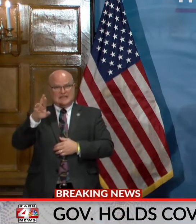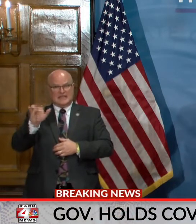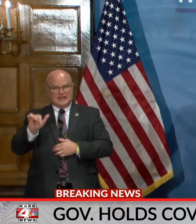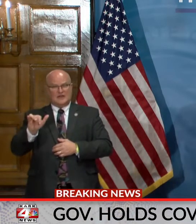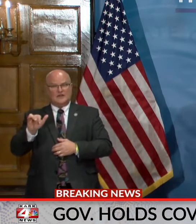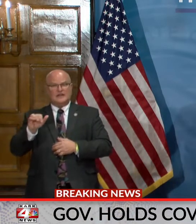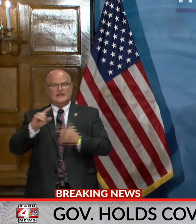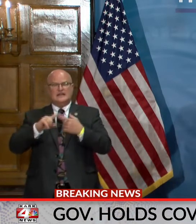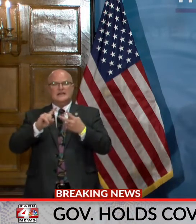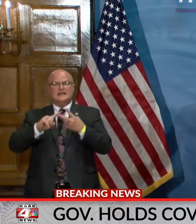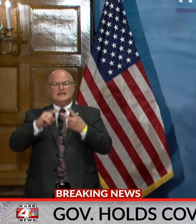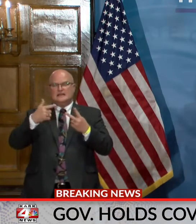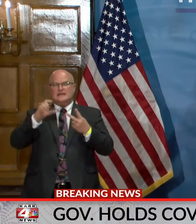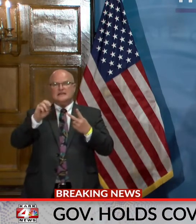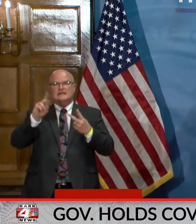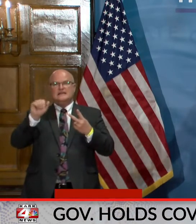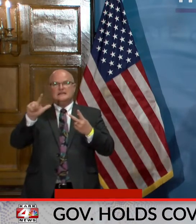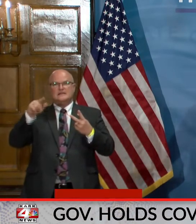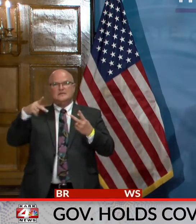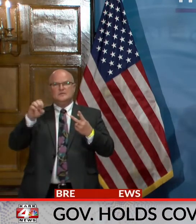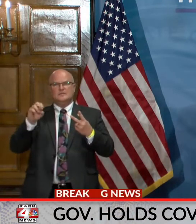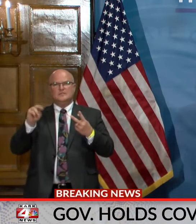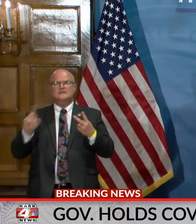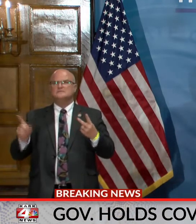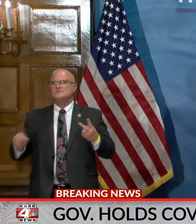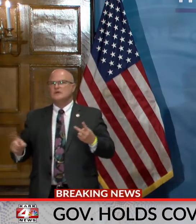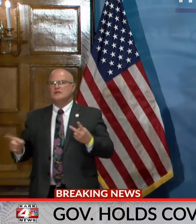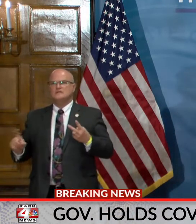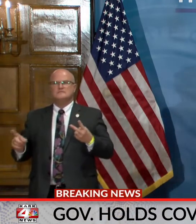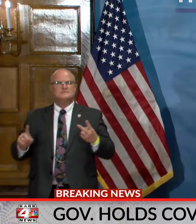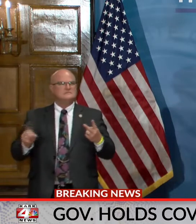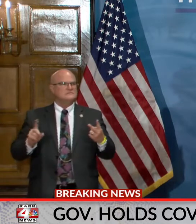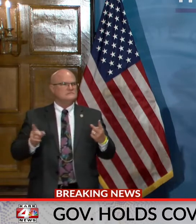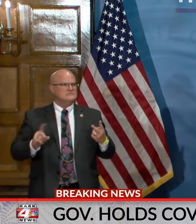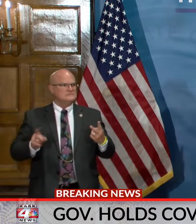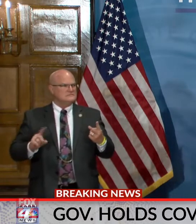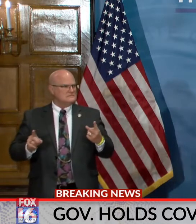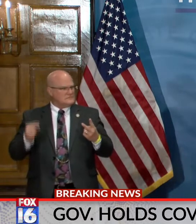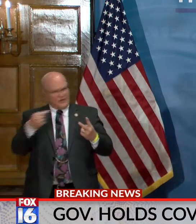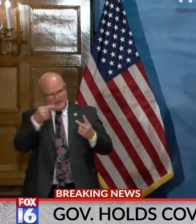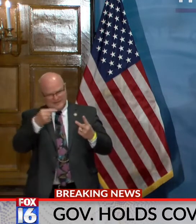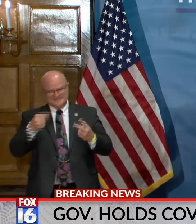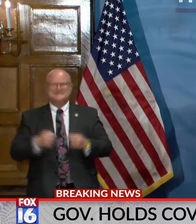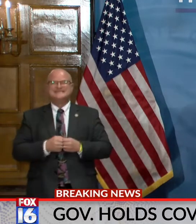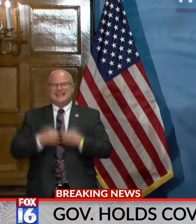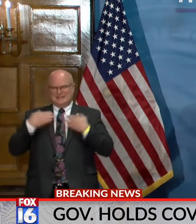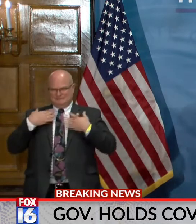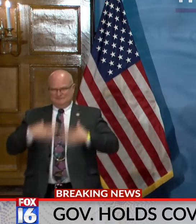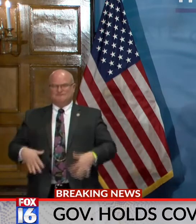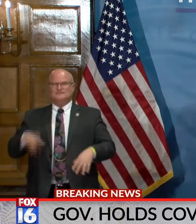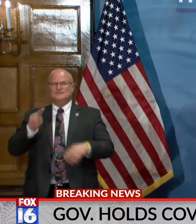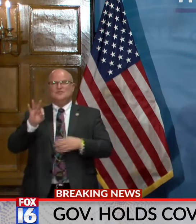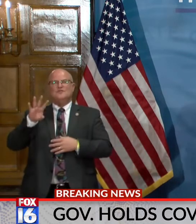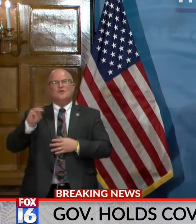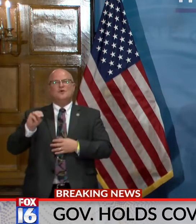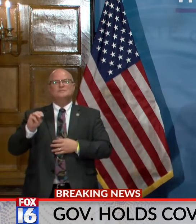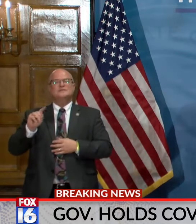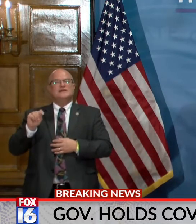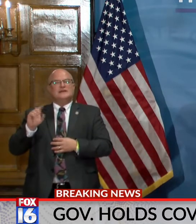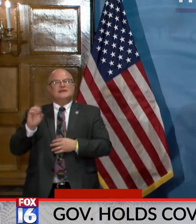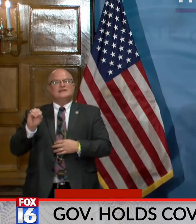as General Kendall Penn, who is here today, General Penn, right over here in uniform,